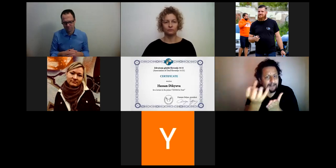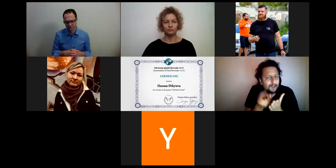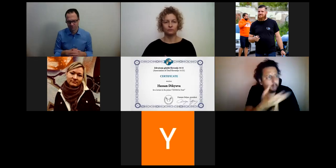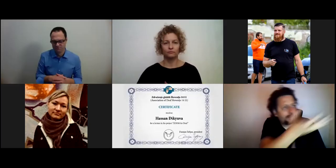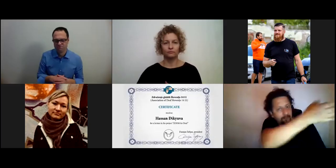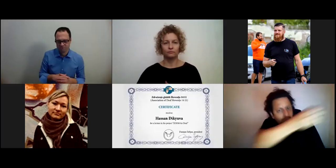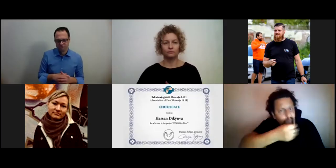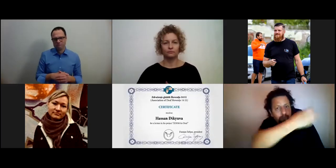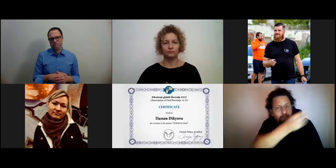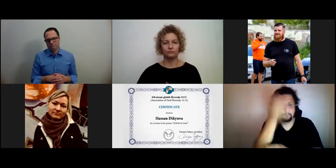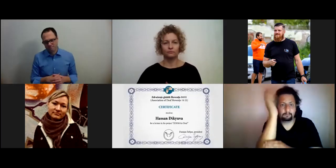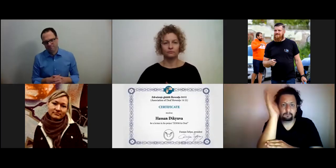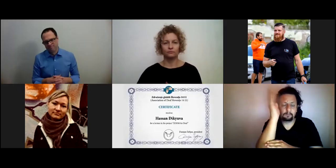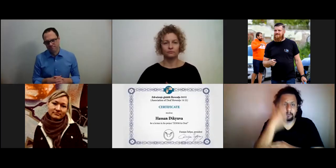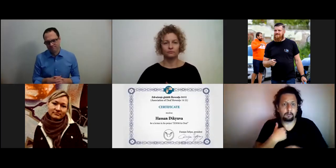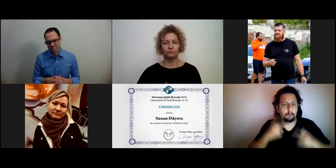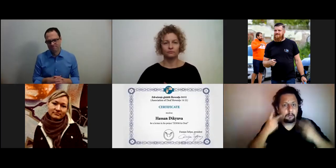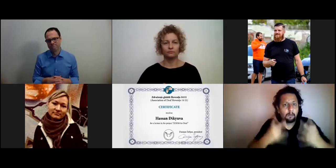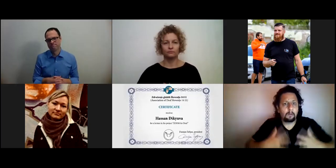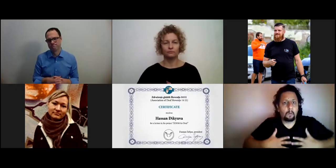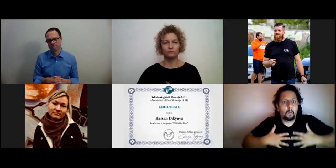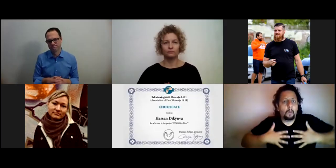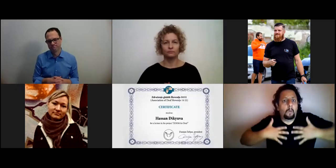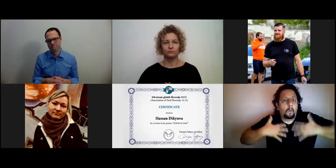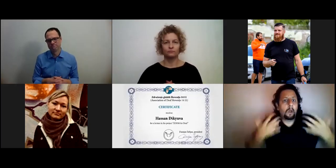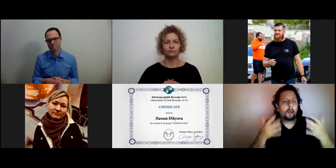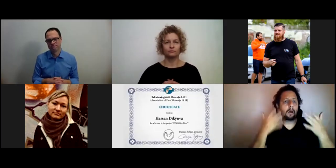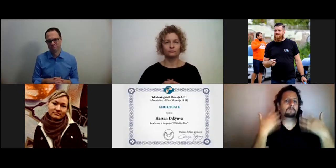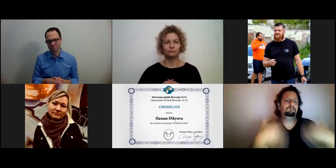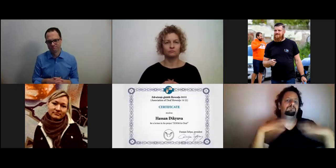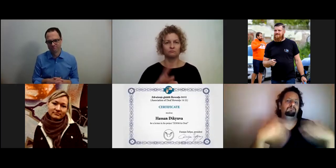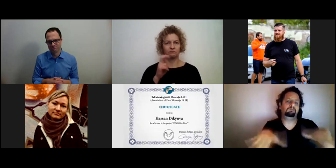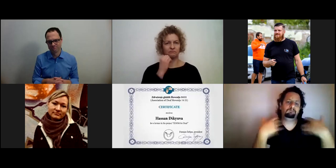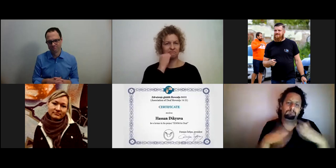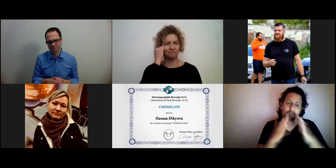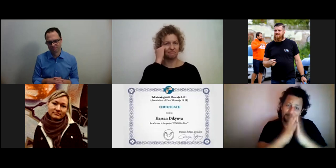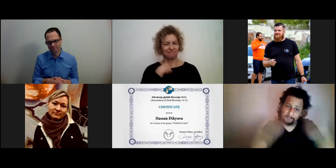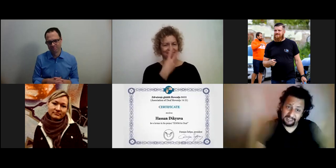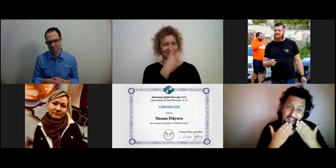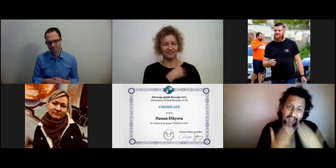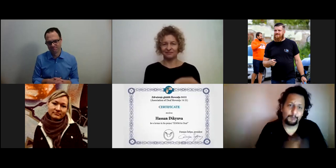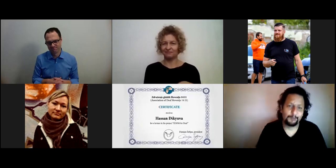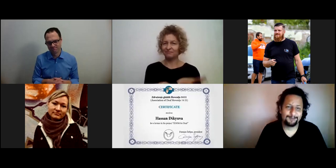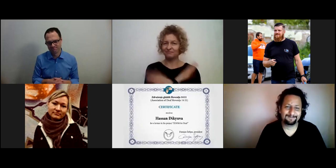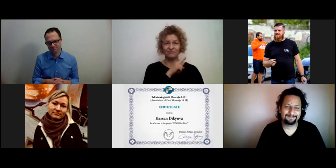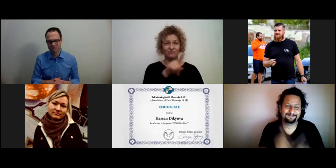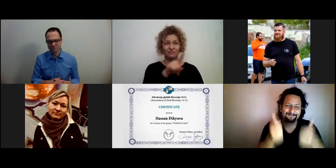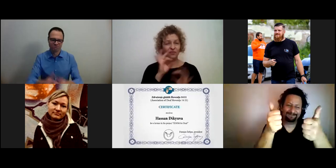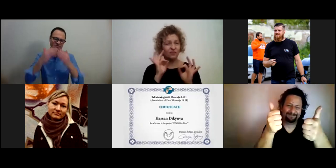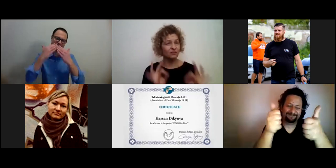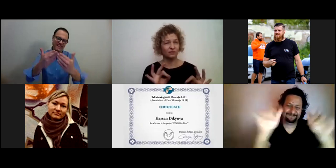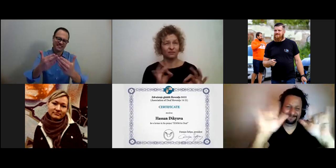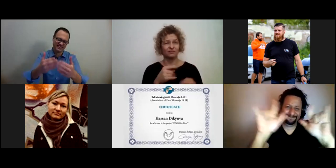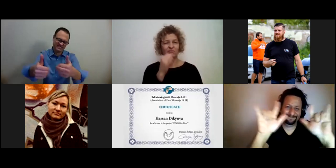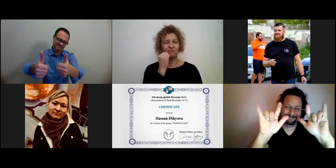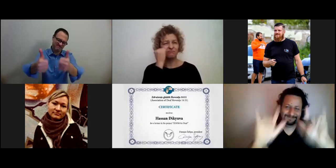It's important that we keep the information flowing, that we share this information, that we are inspired by our deaf brothers